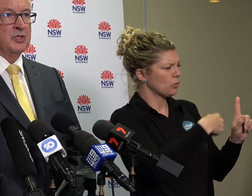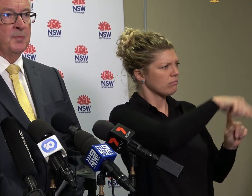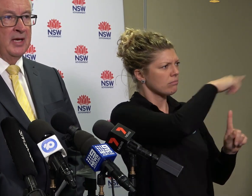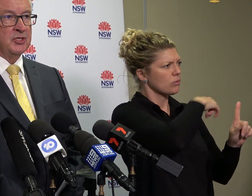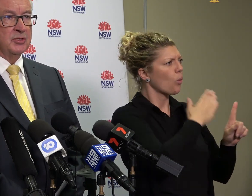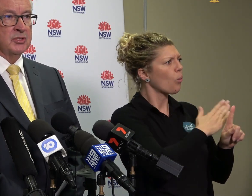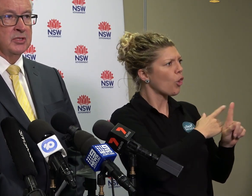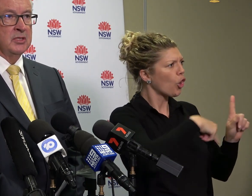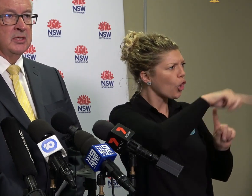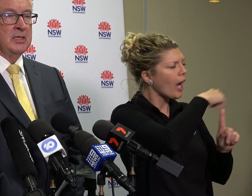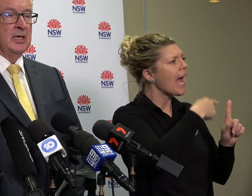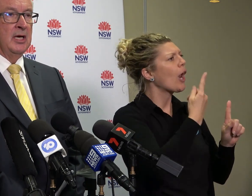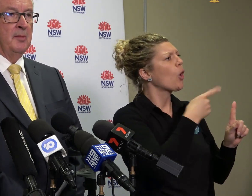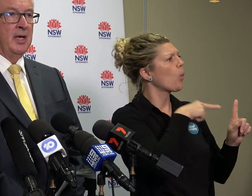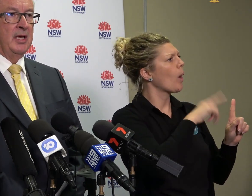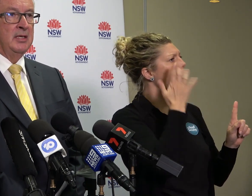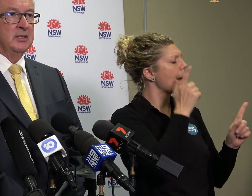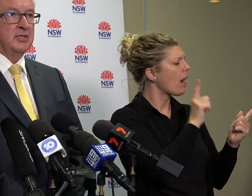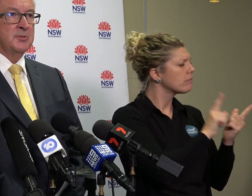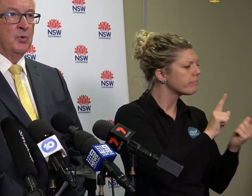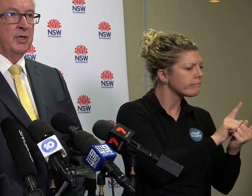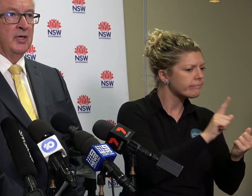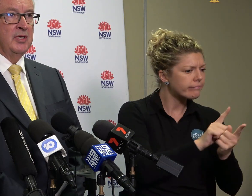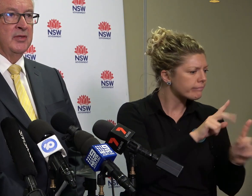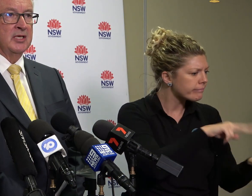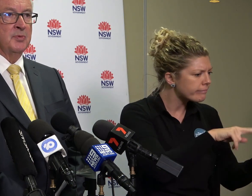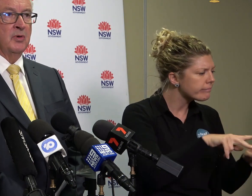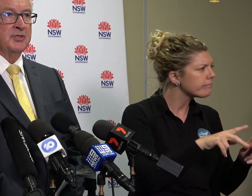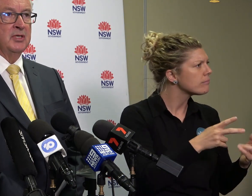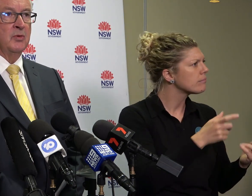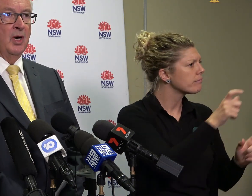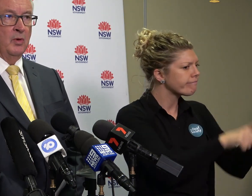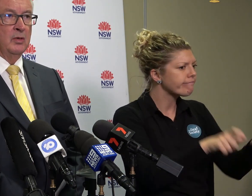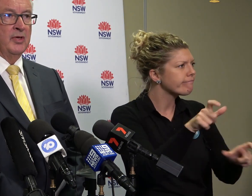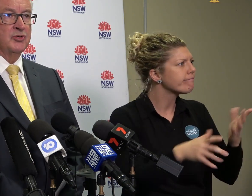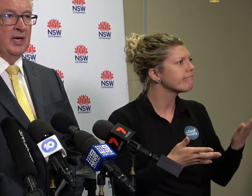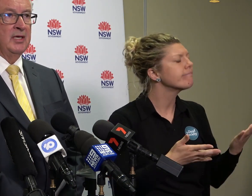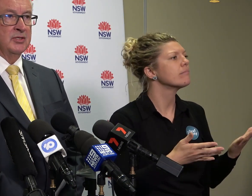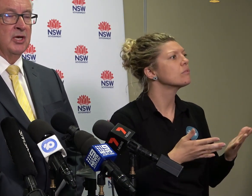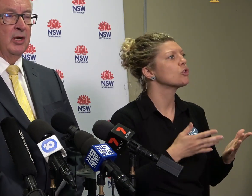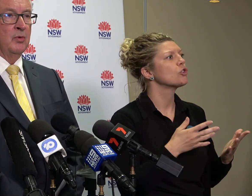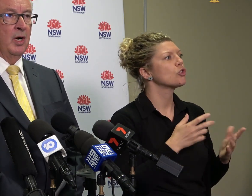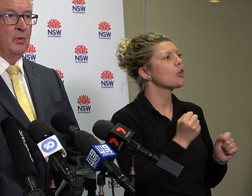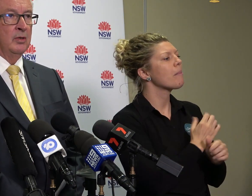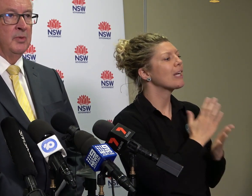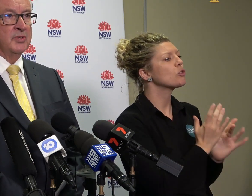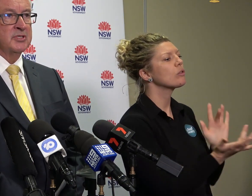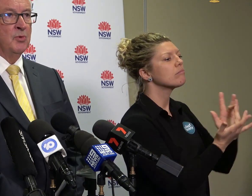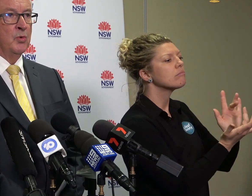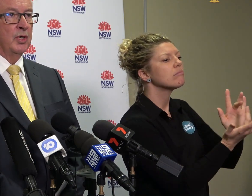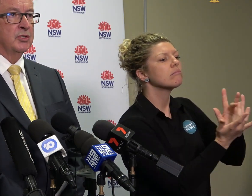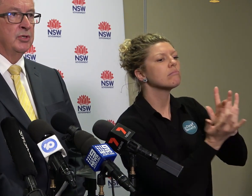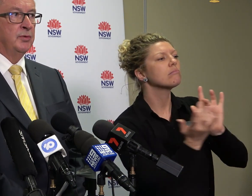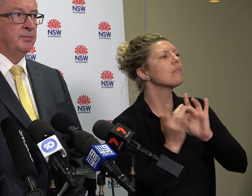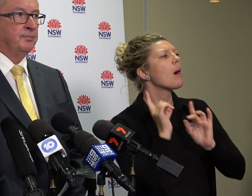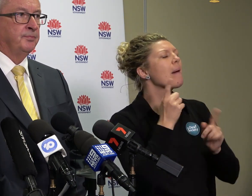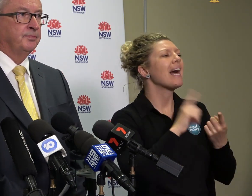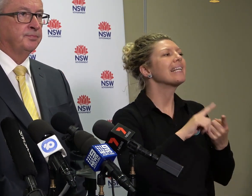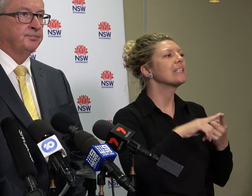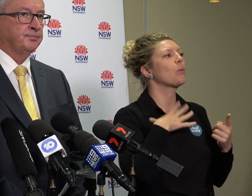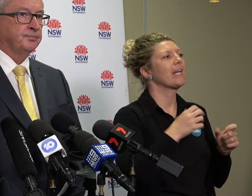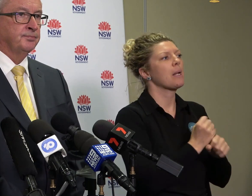also which patients. And at this point, I think that's progressing quite well. Their tracking is going quite well, but there's some more work to